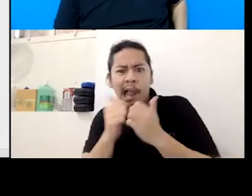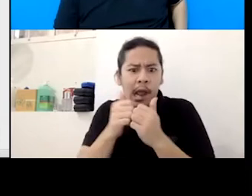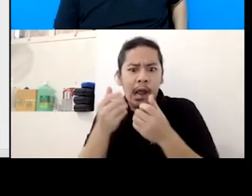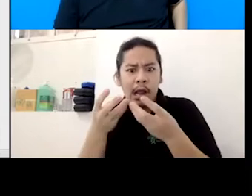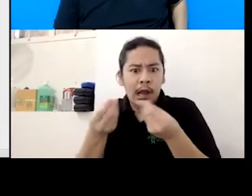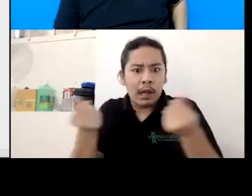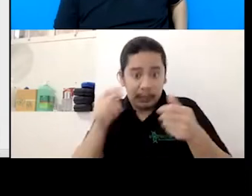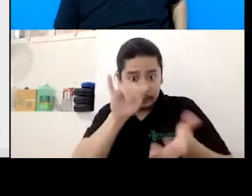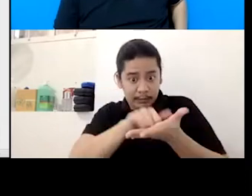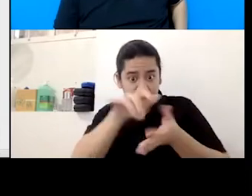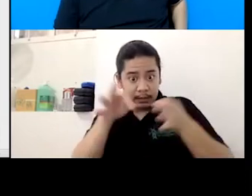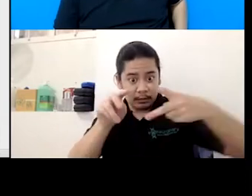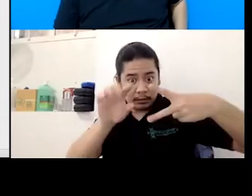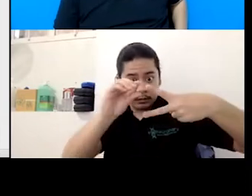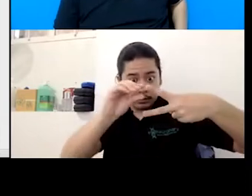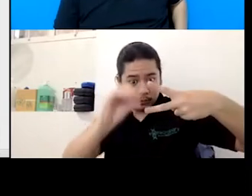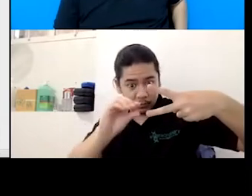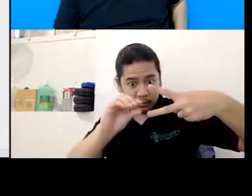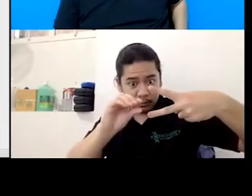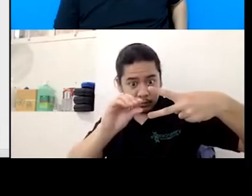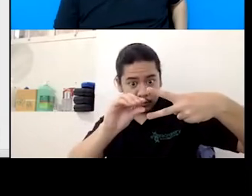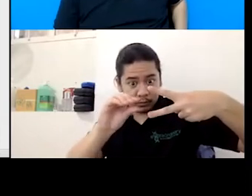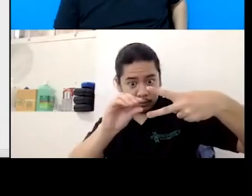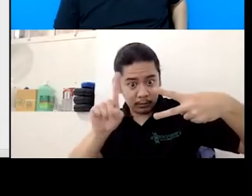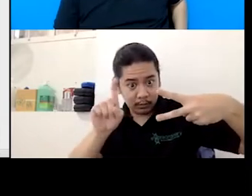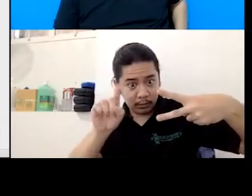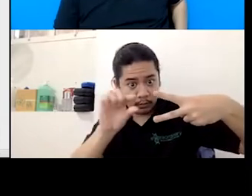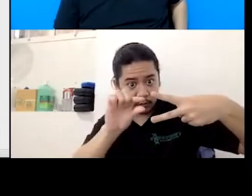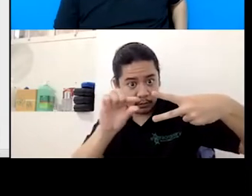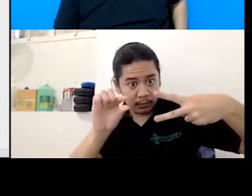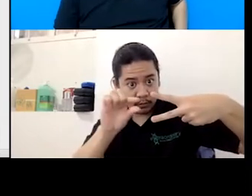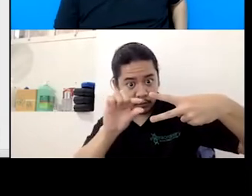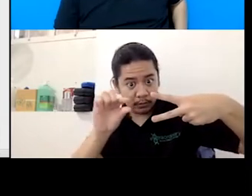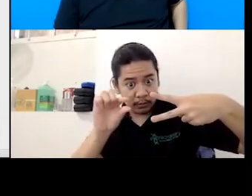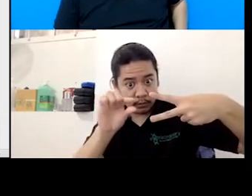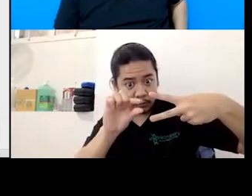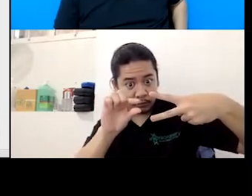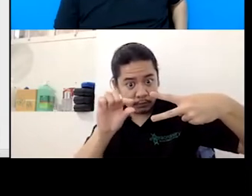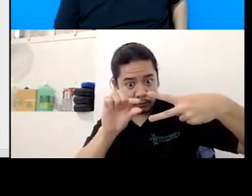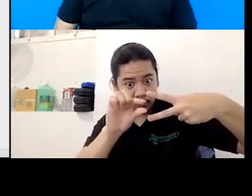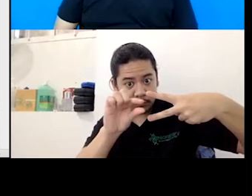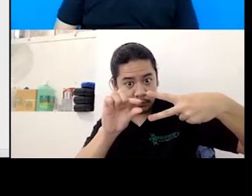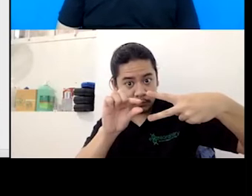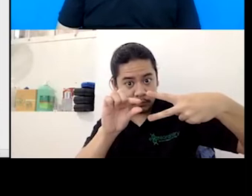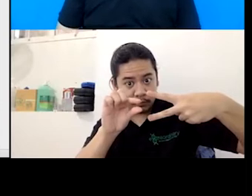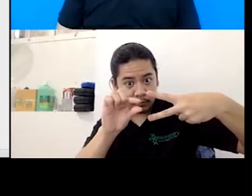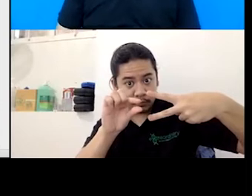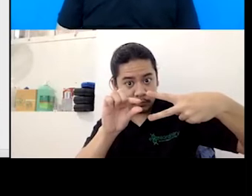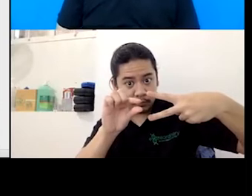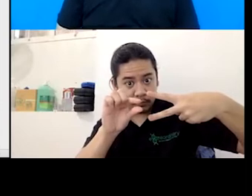done here, right? Yeah, we Basically, should. you want a space or something in between,